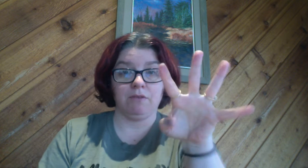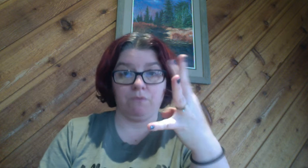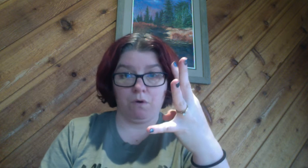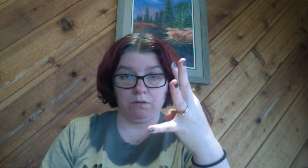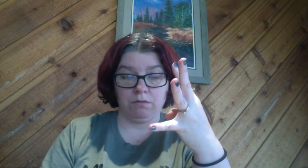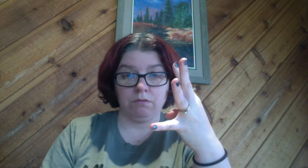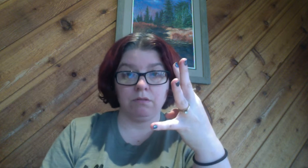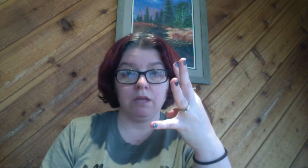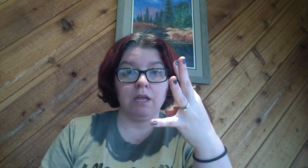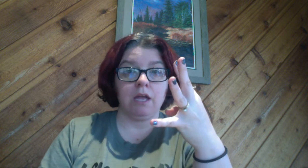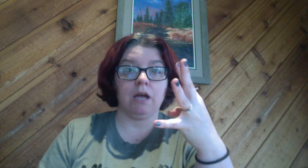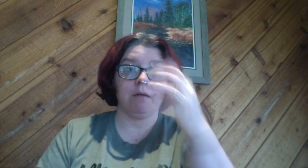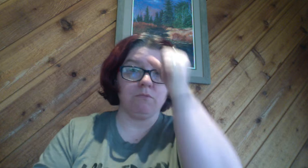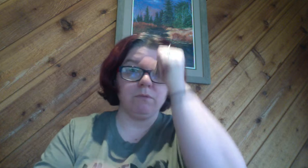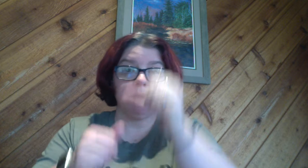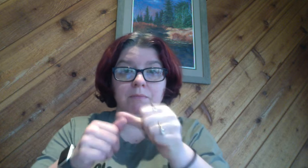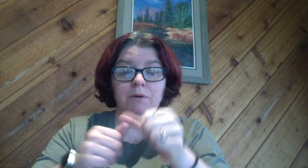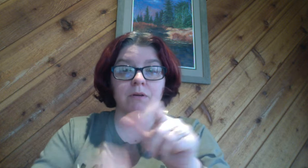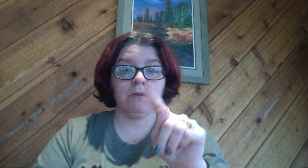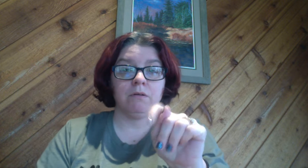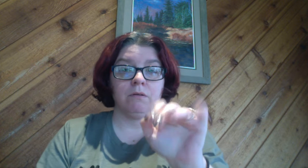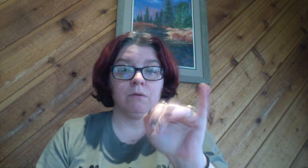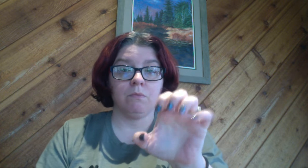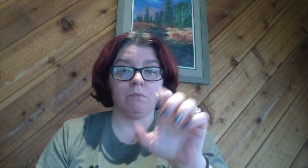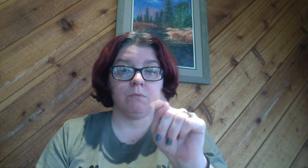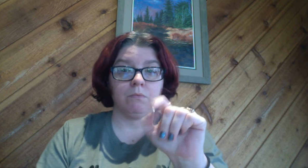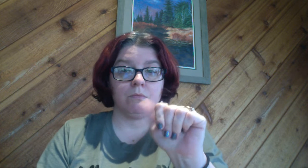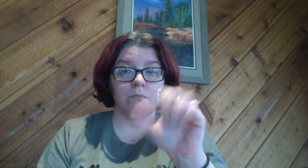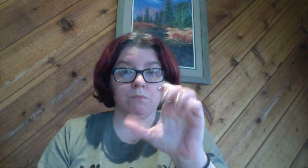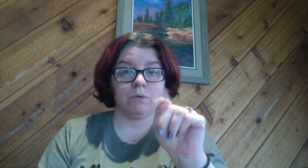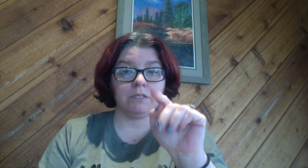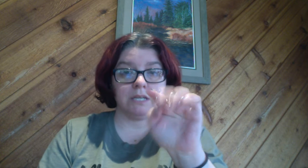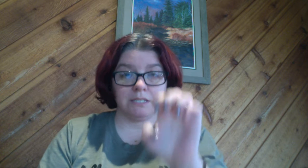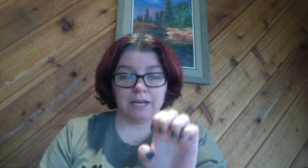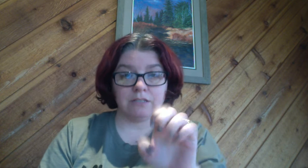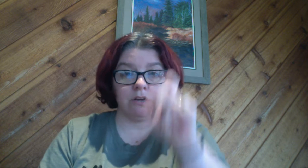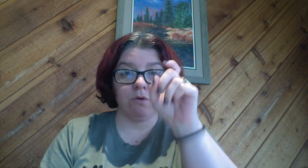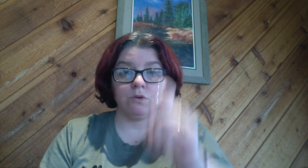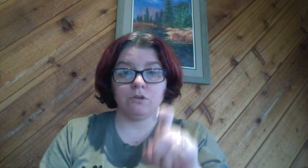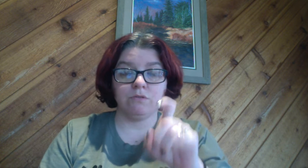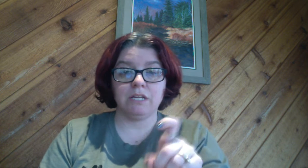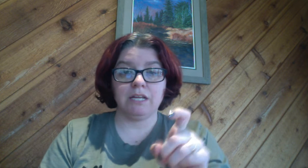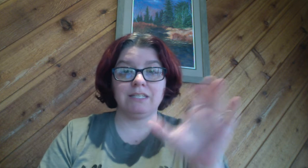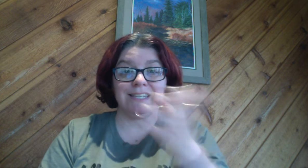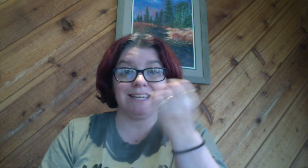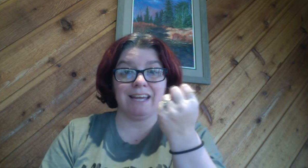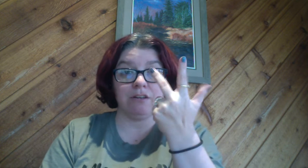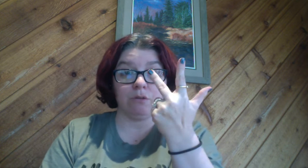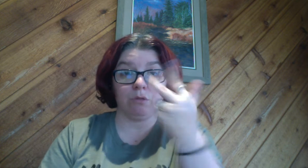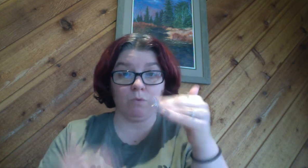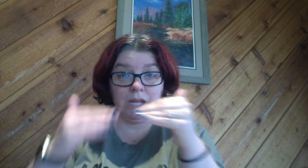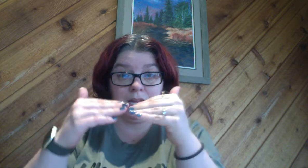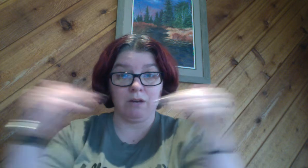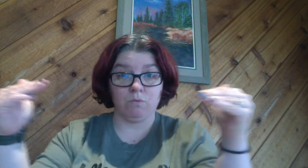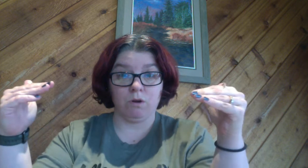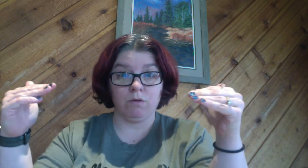4th remember with tic-tac-toe you need to get three in a row